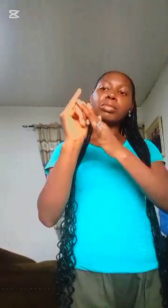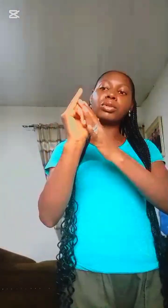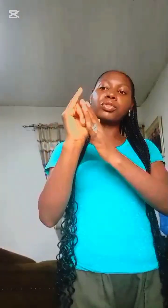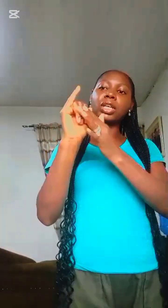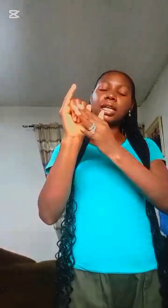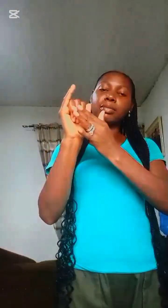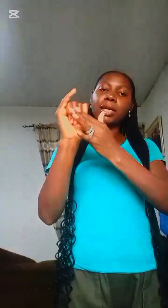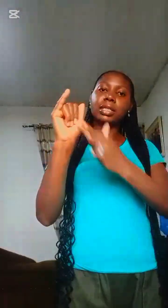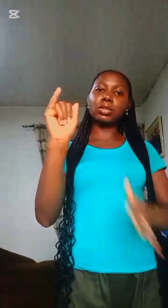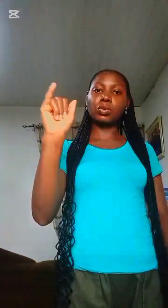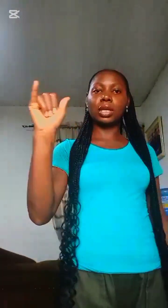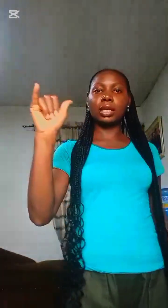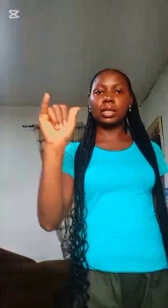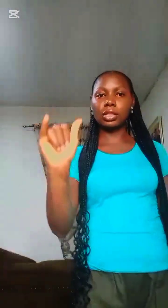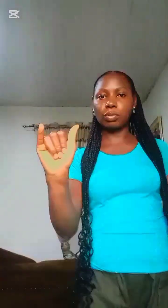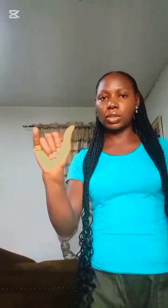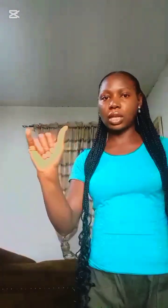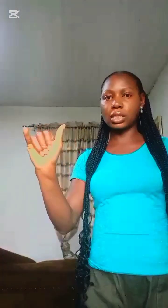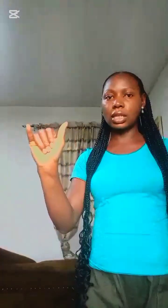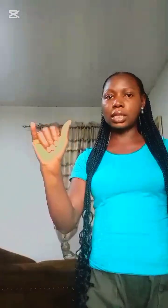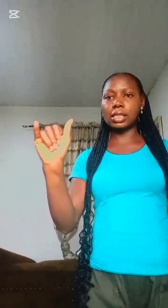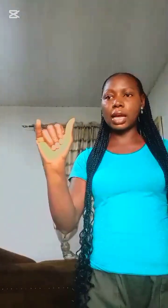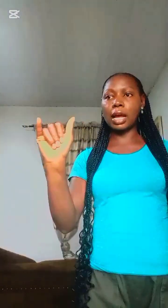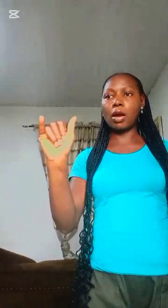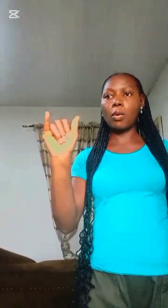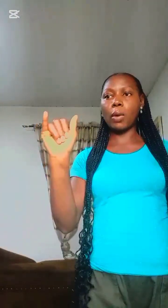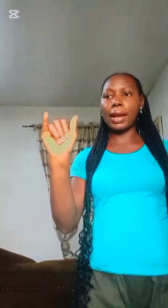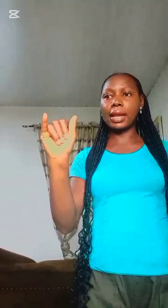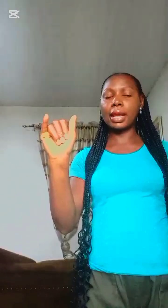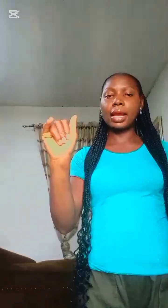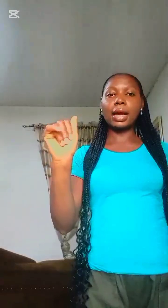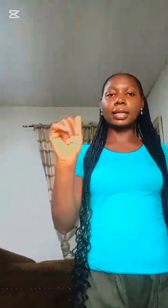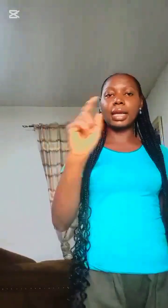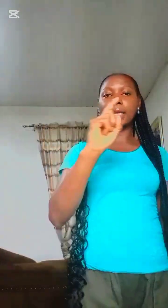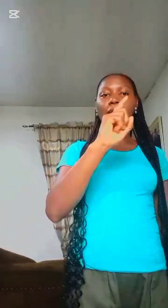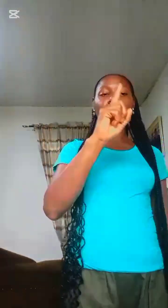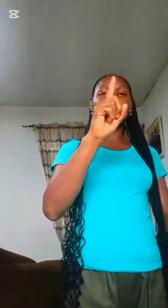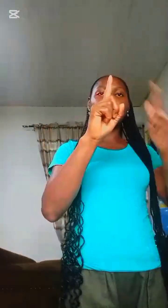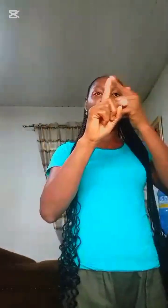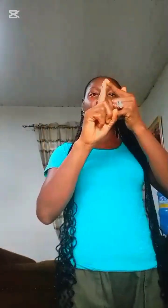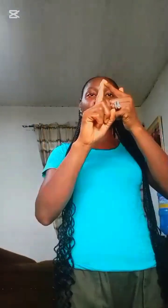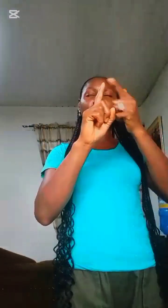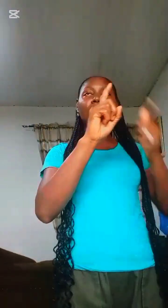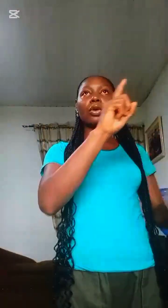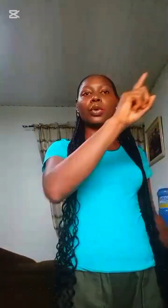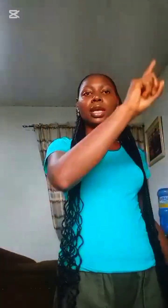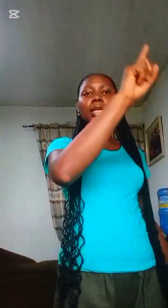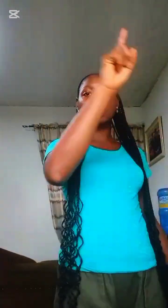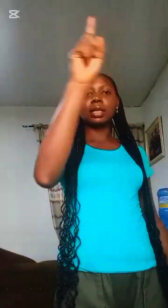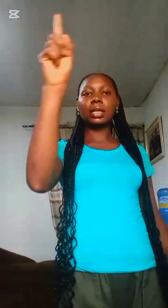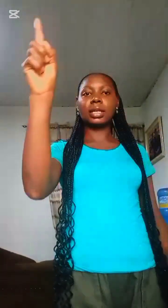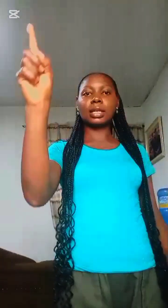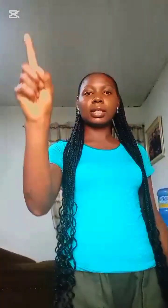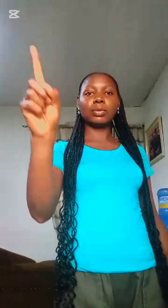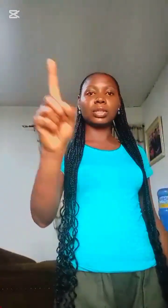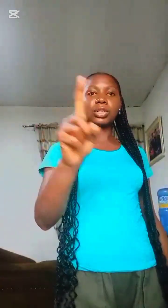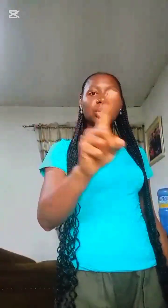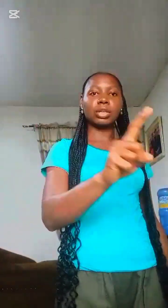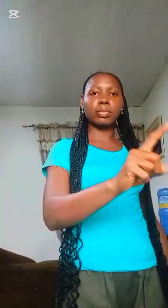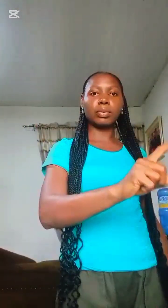middle fingers bent this way. This represents letter Y. And then your index finger going with the shape